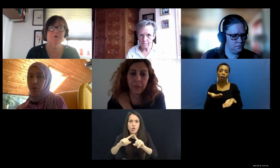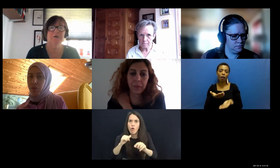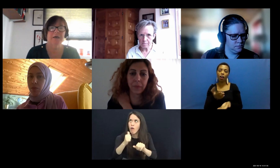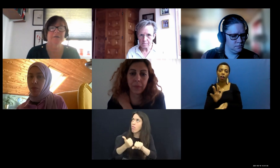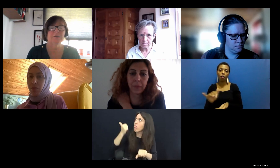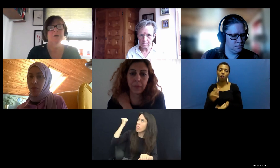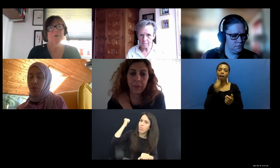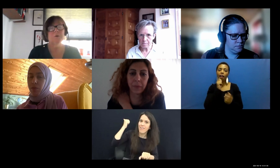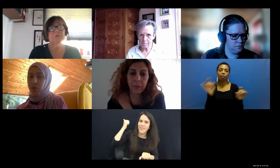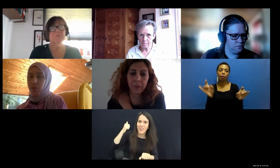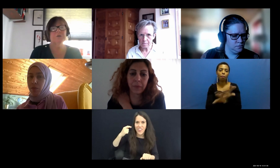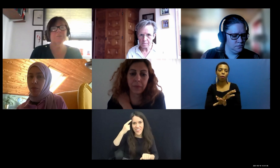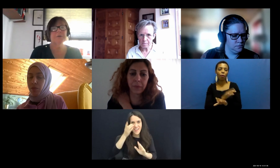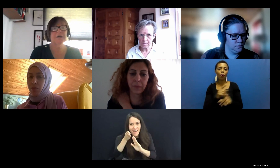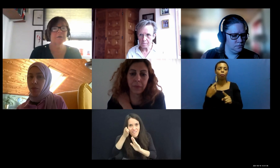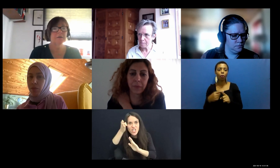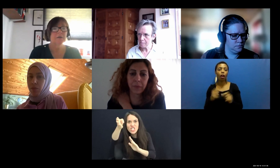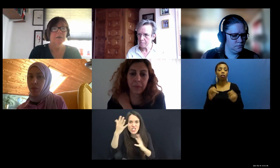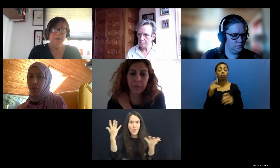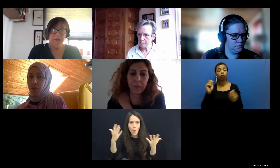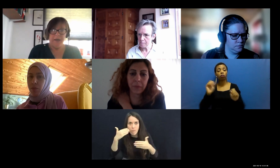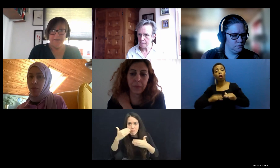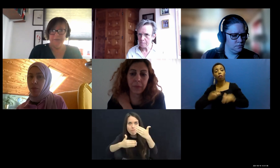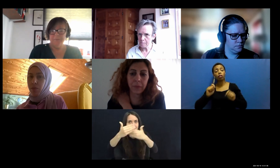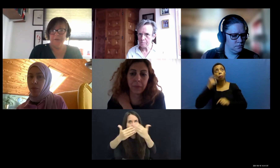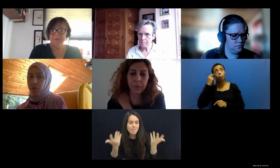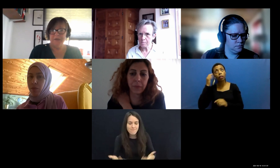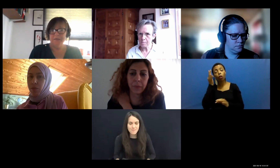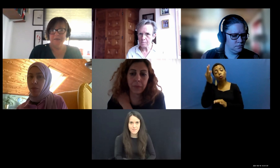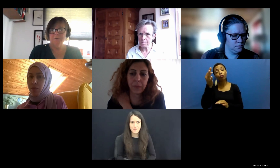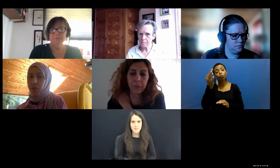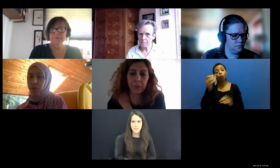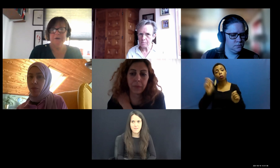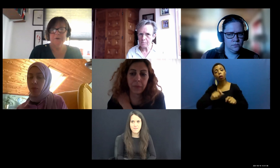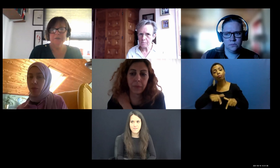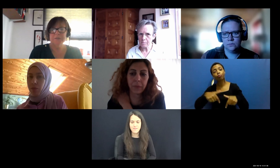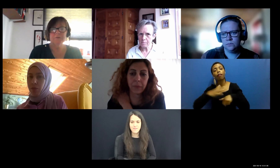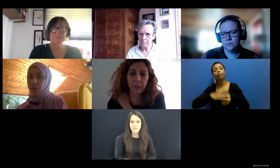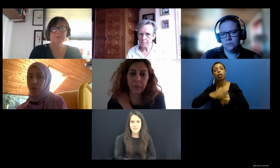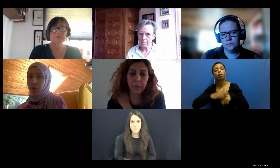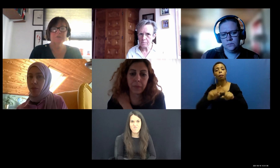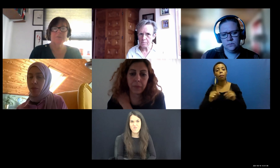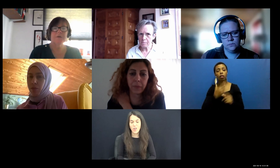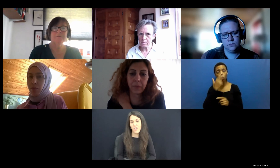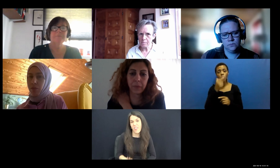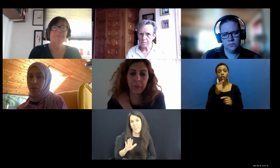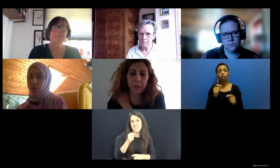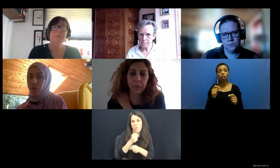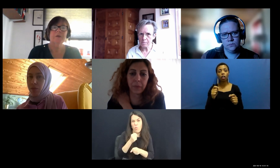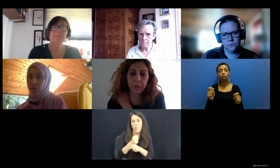were looking at what has been done, and I think quite a bit of that work is still to